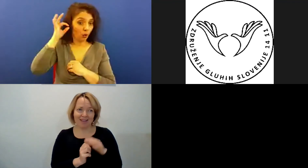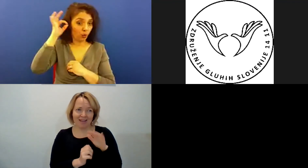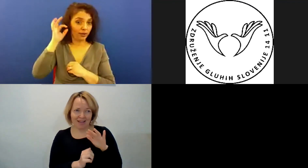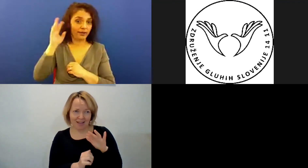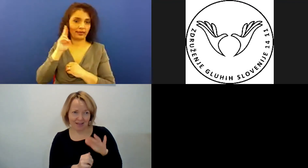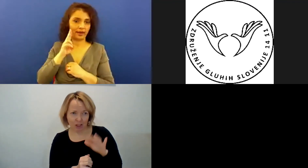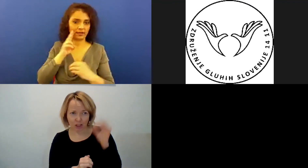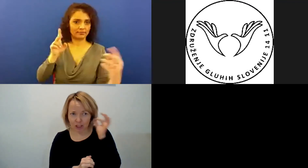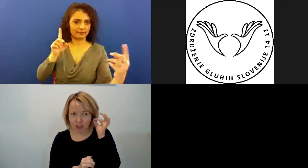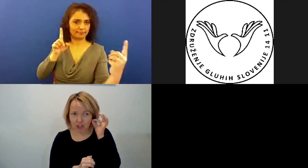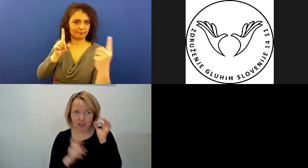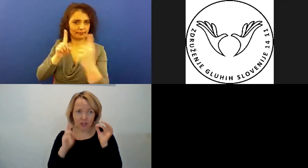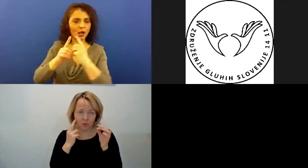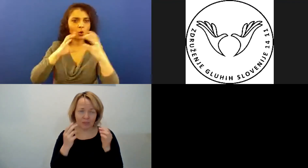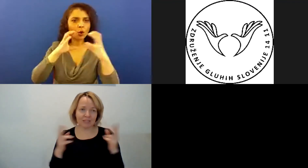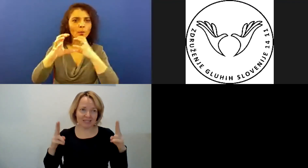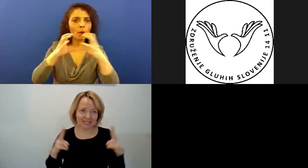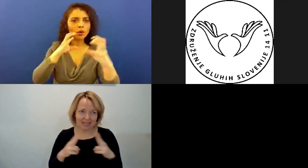Roma sign language